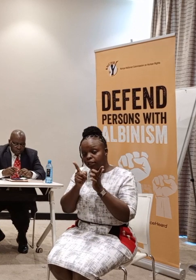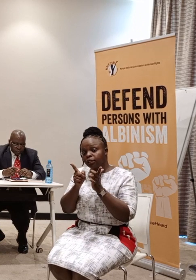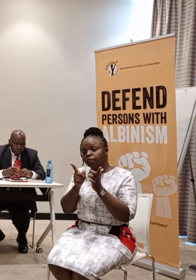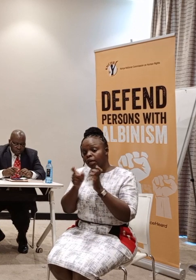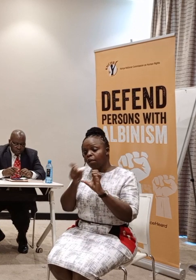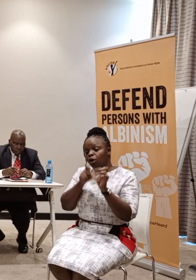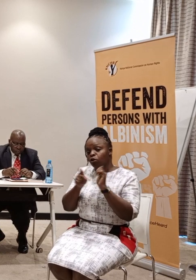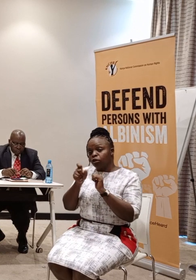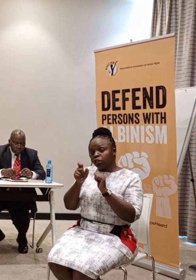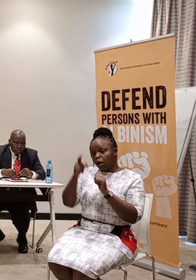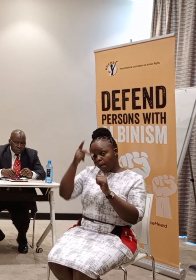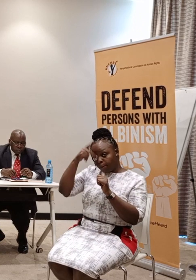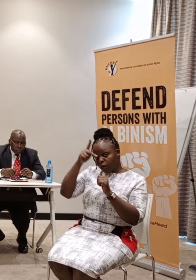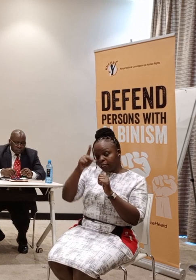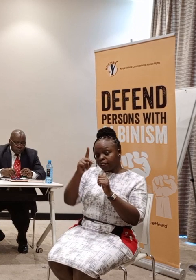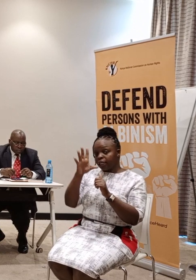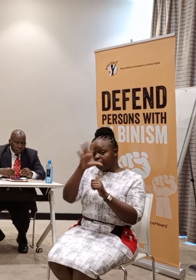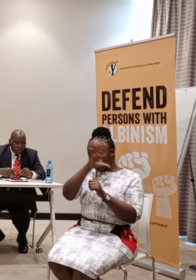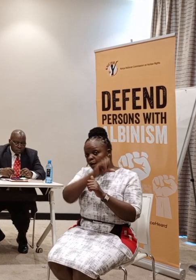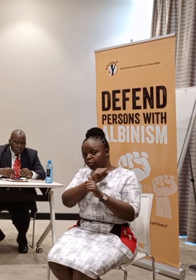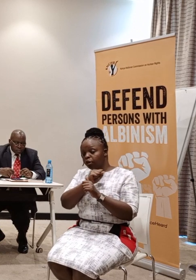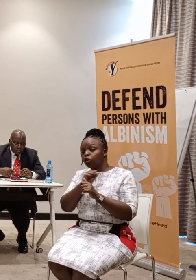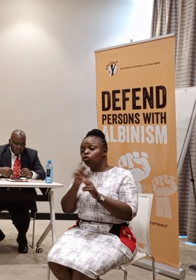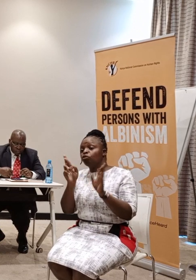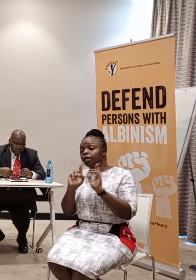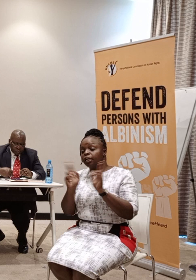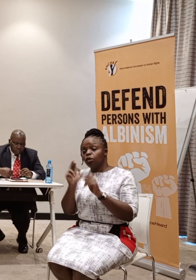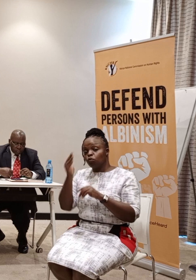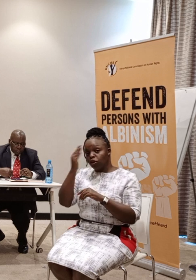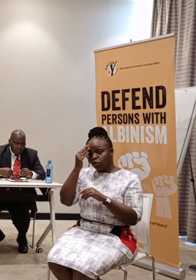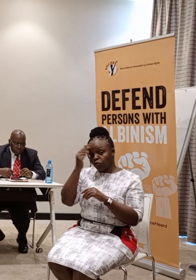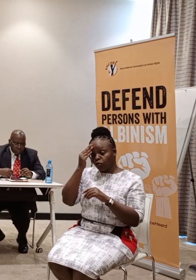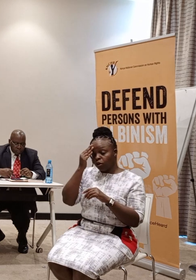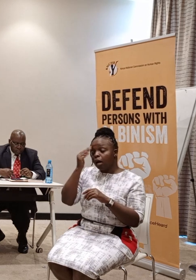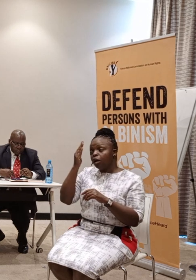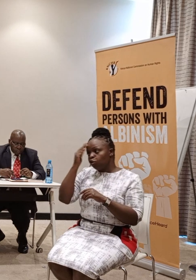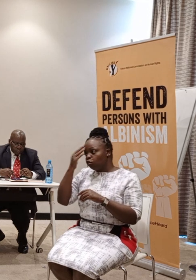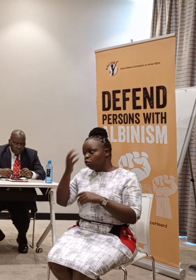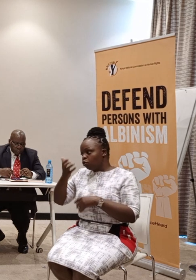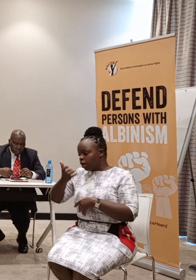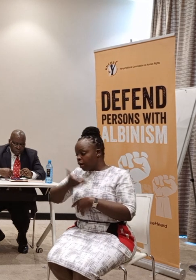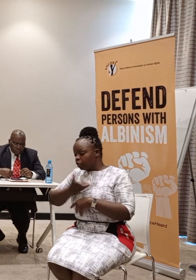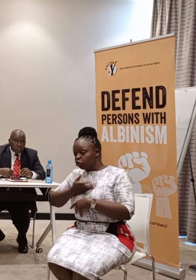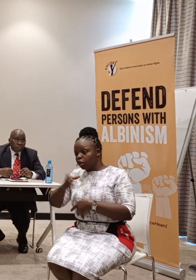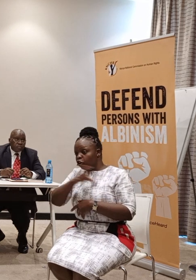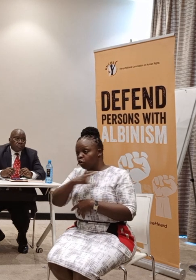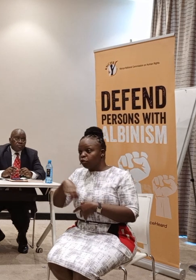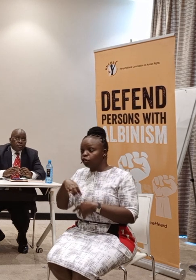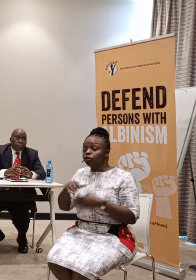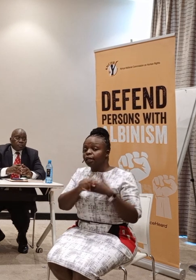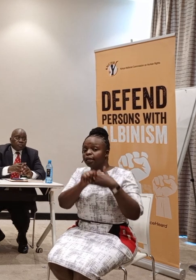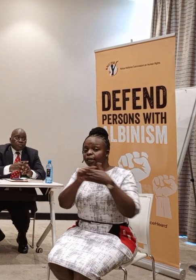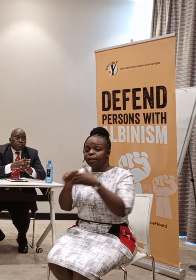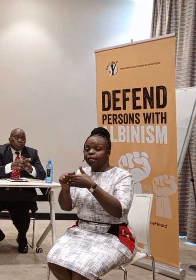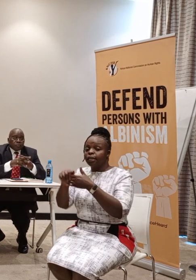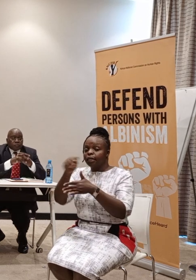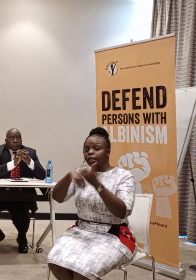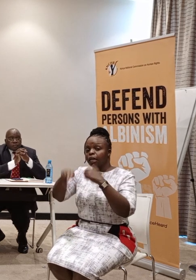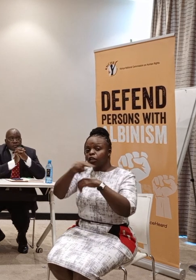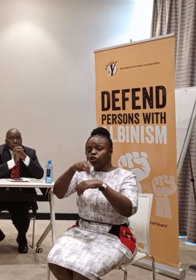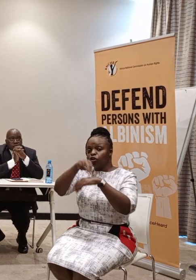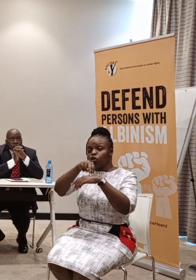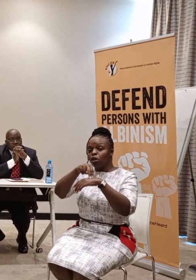of policy gaps, I think already we know, and I know the council and the commission are leading on the national policy on